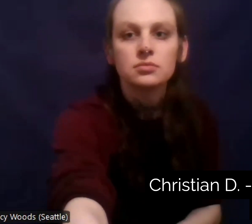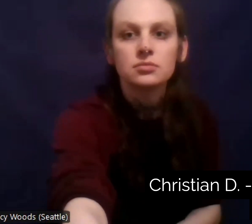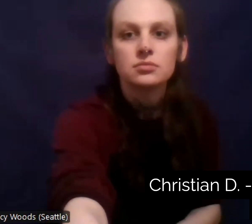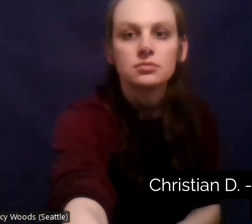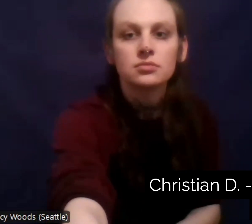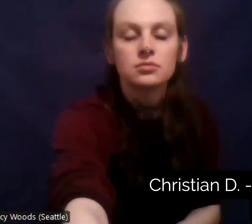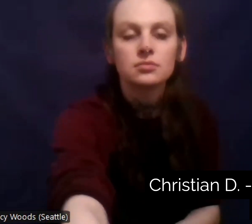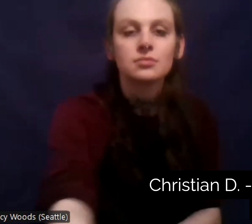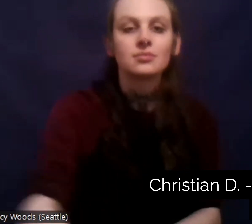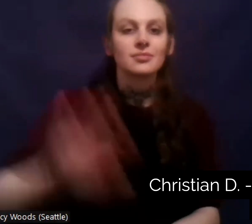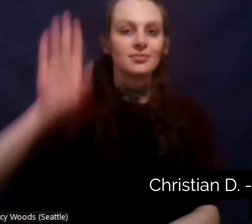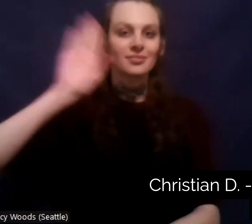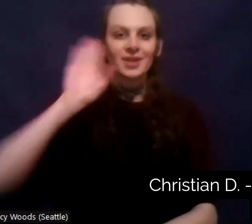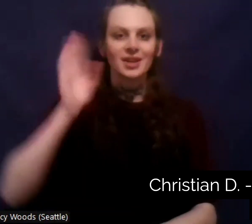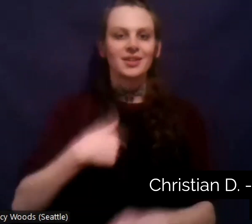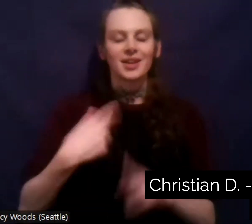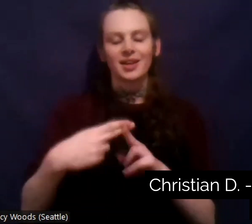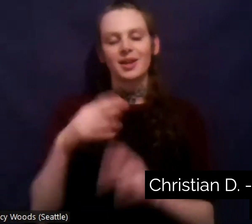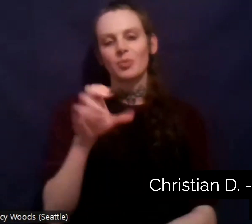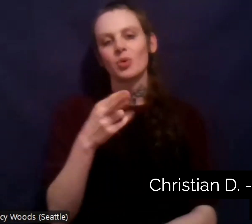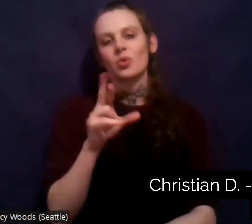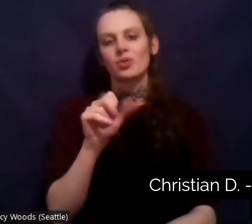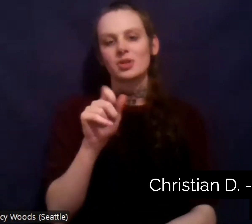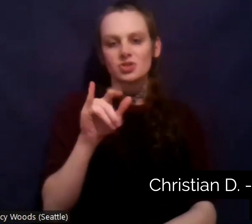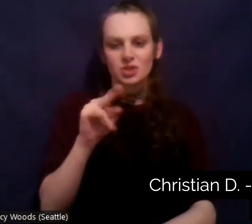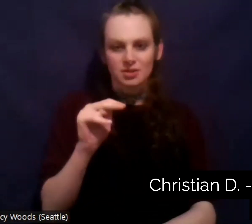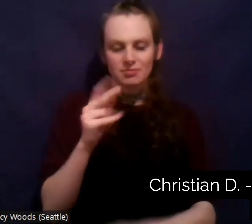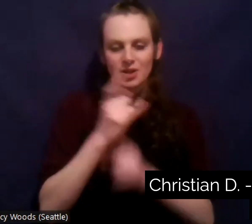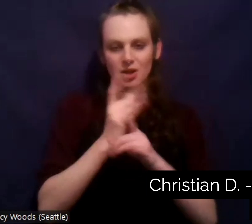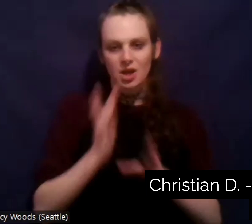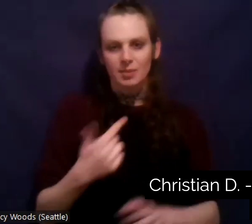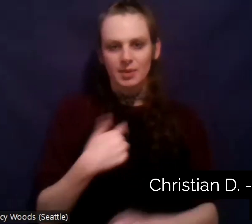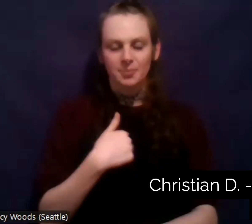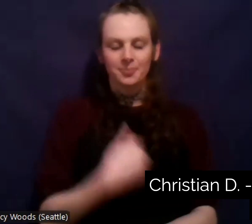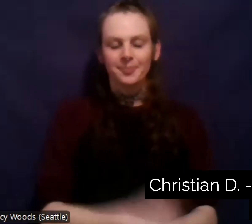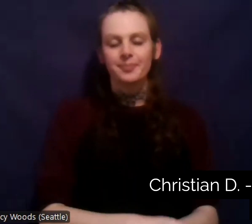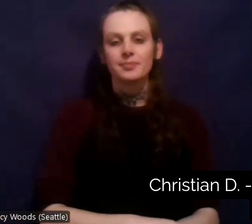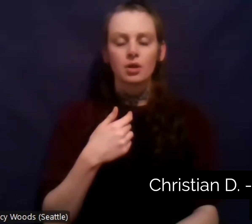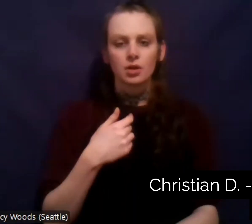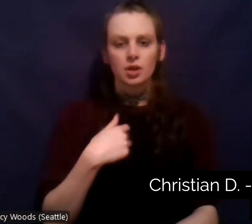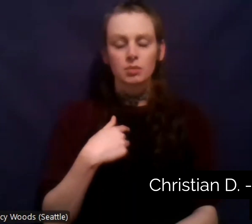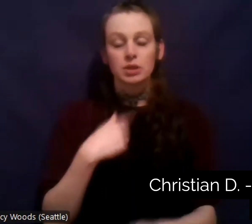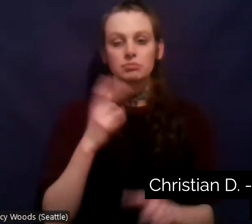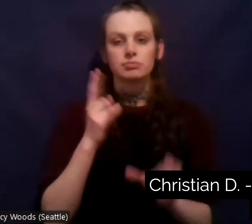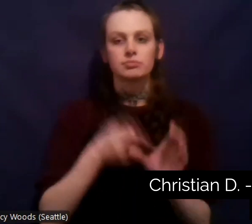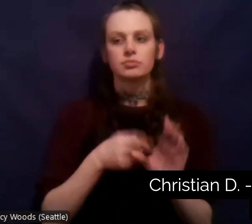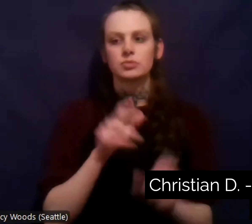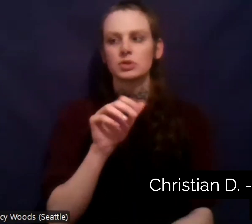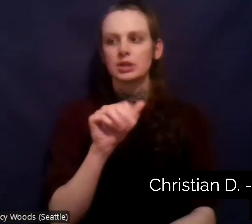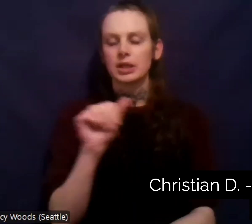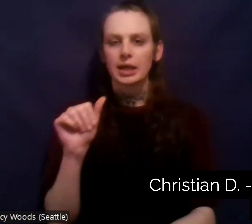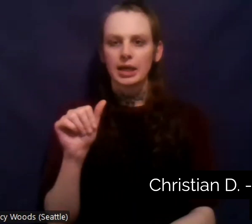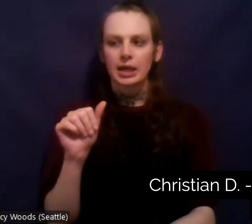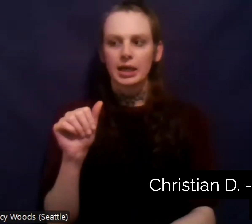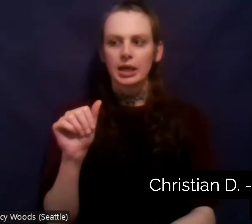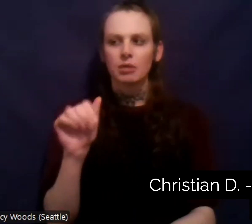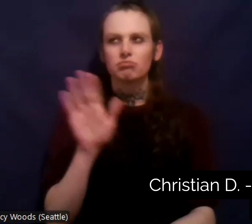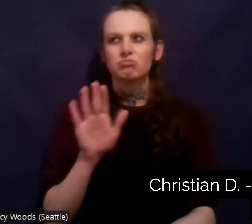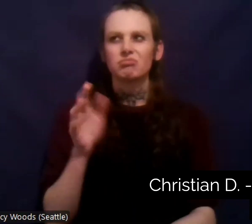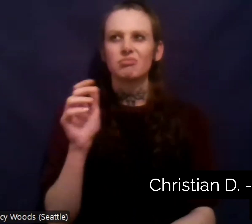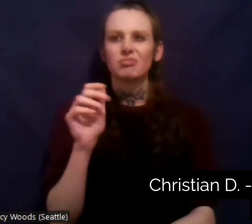Hello, I'm Christian. I'm an alcoholic. Well, I started going to AA around August last